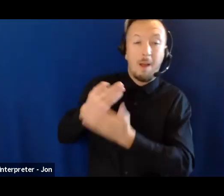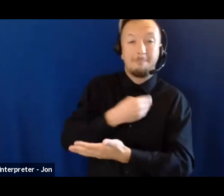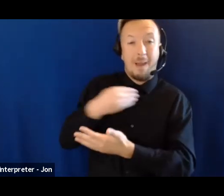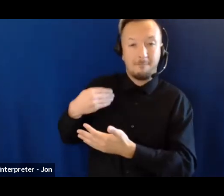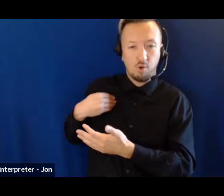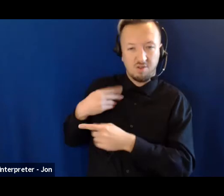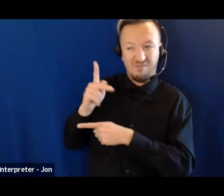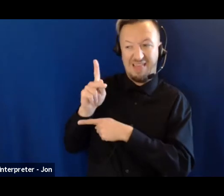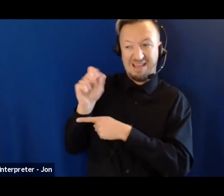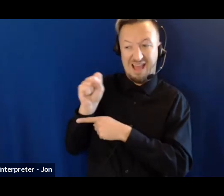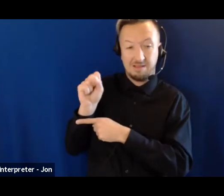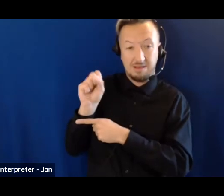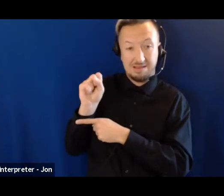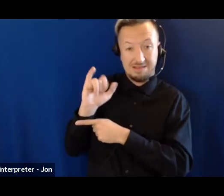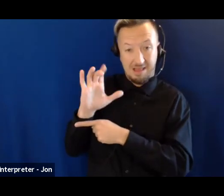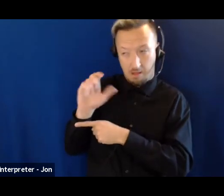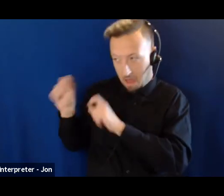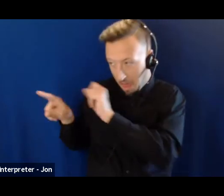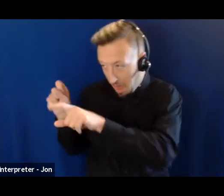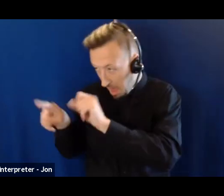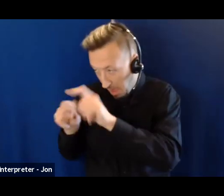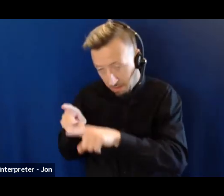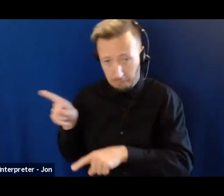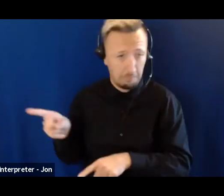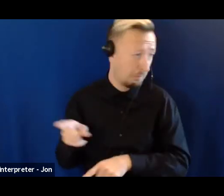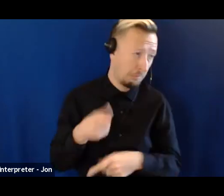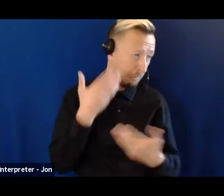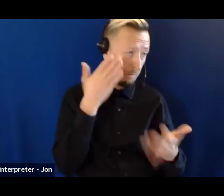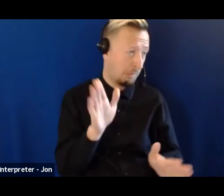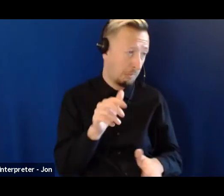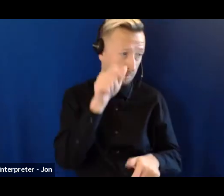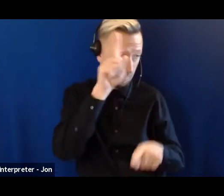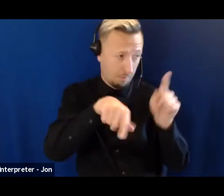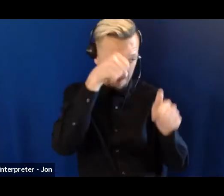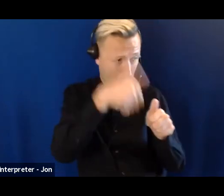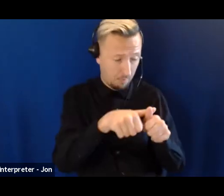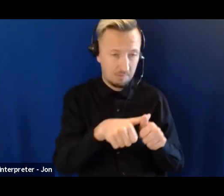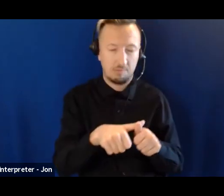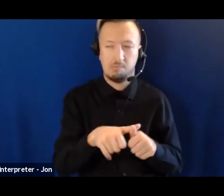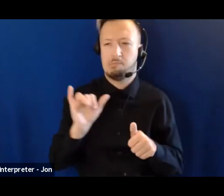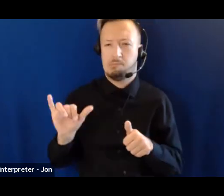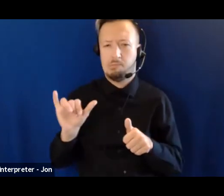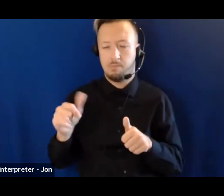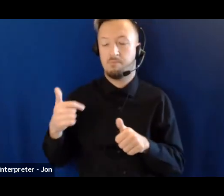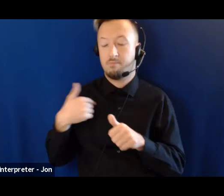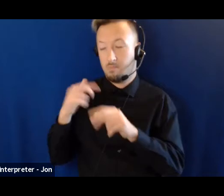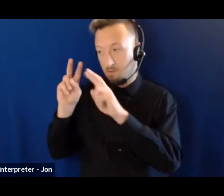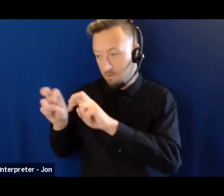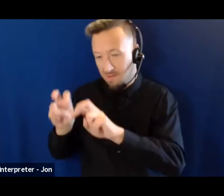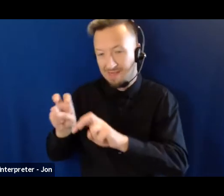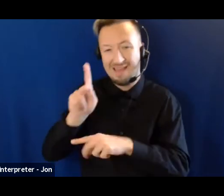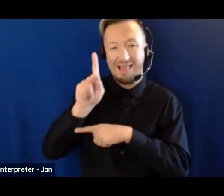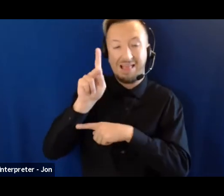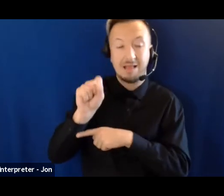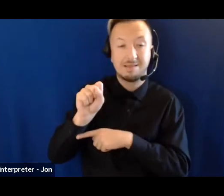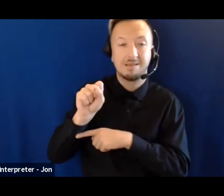asked them, and they said, no, we don't remember anything like that. And then I did the research through the Kansas archives and all